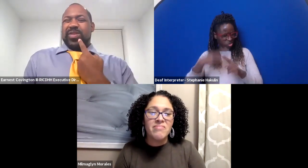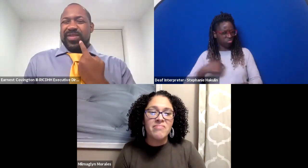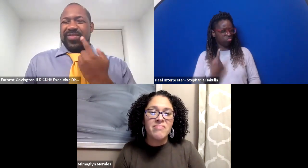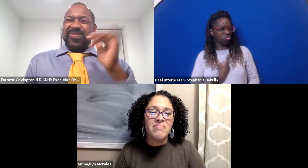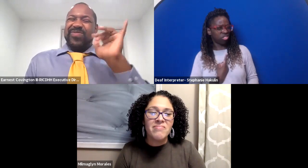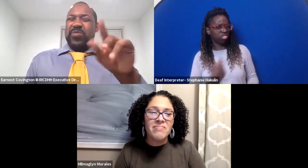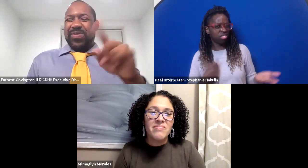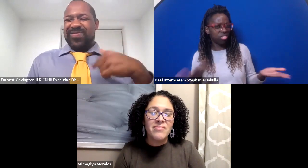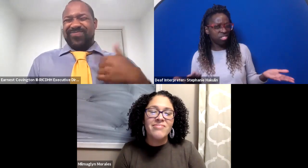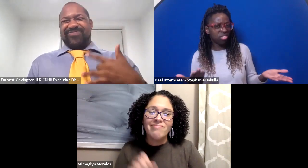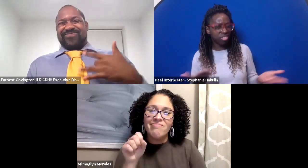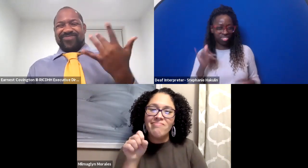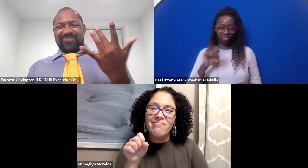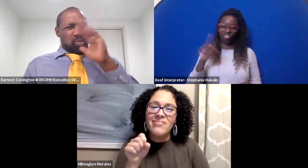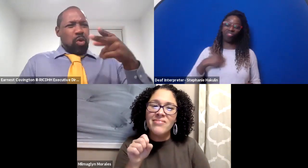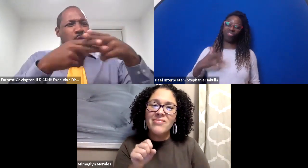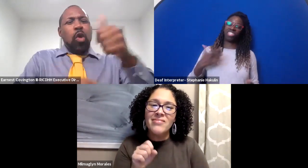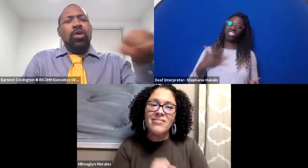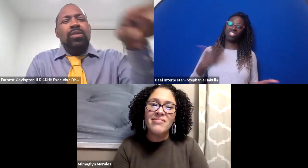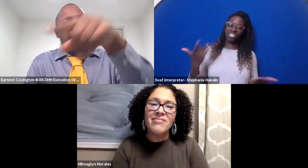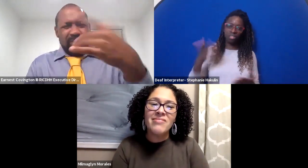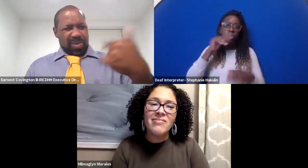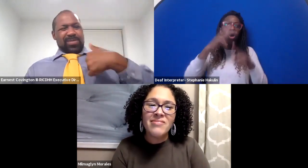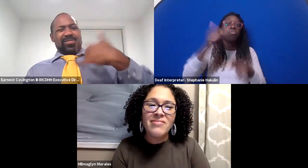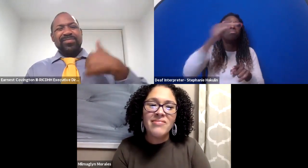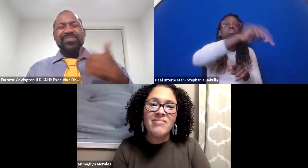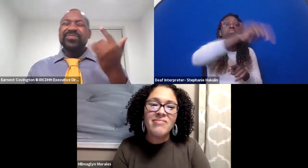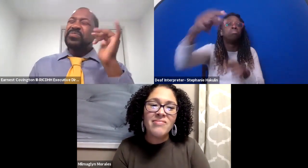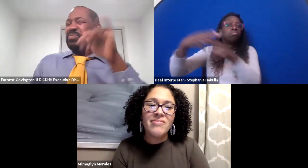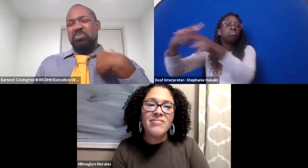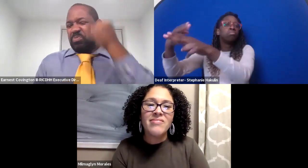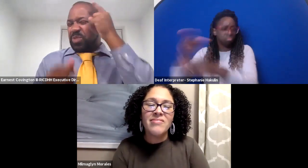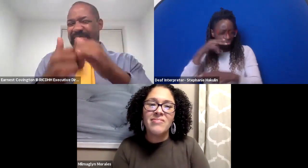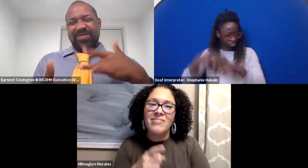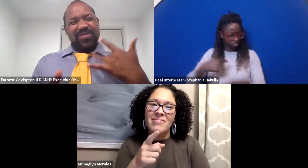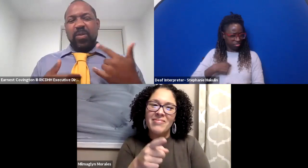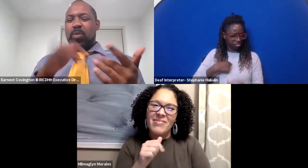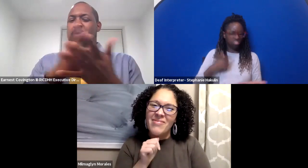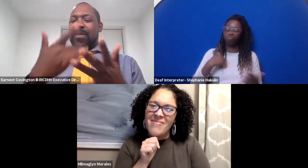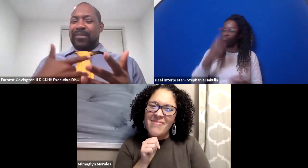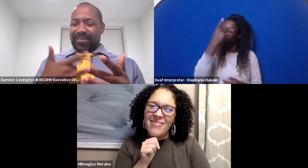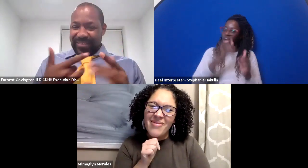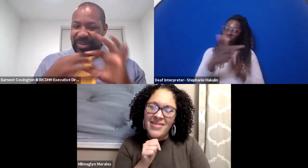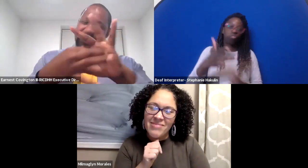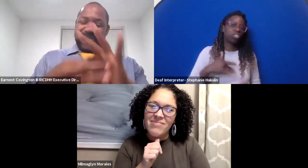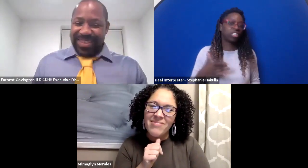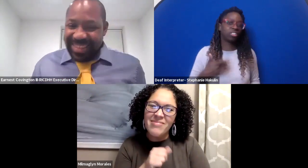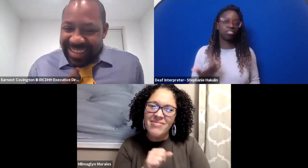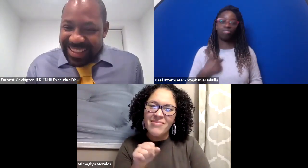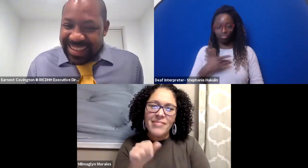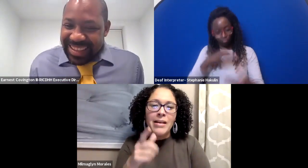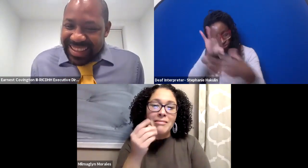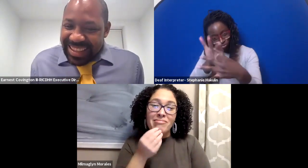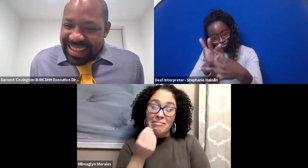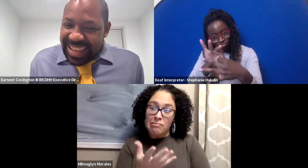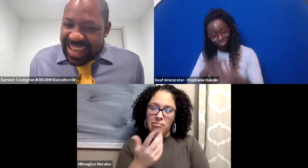for me, it was an insult. I just felt diminished by it. And I think I could really understand what you were